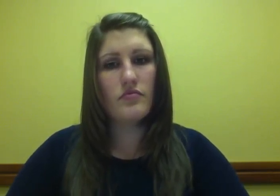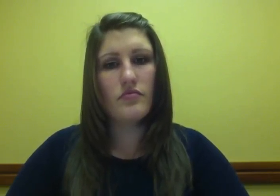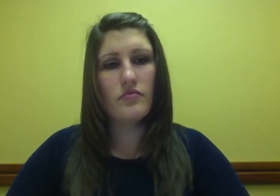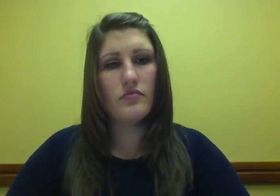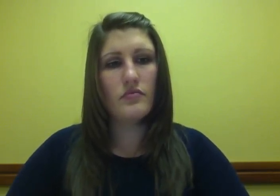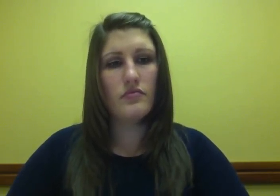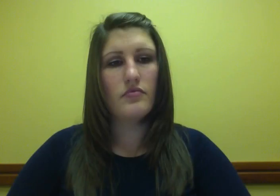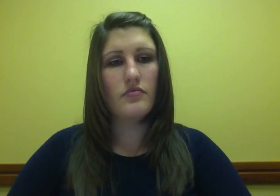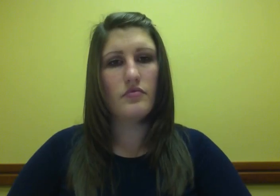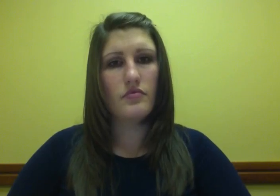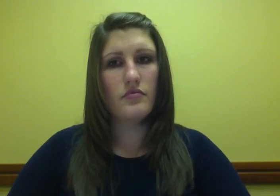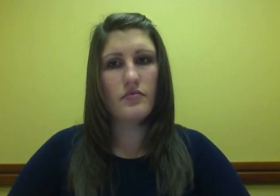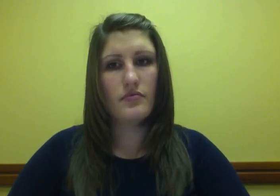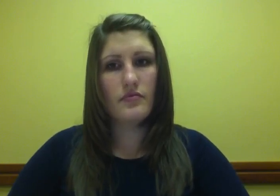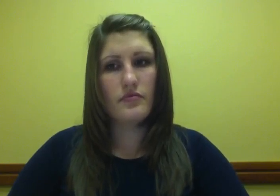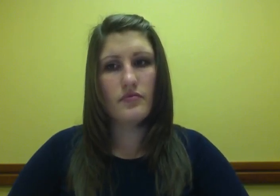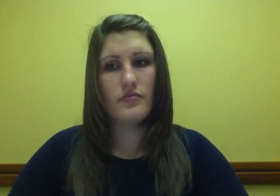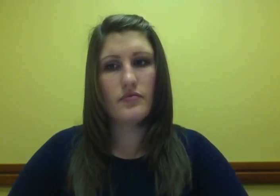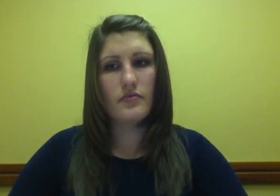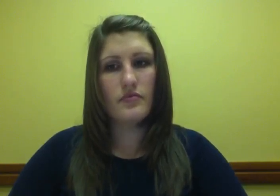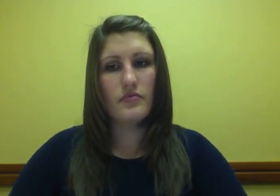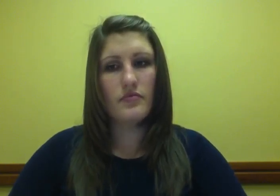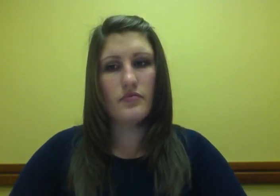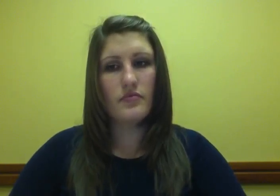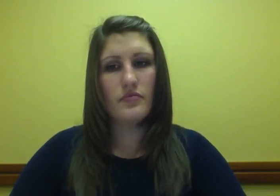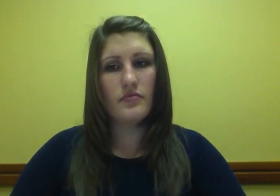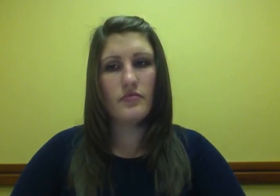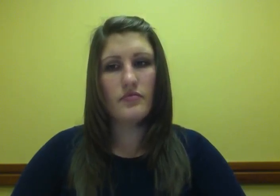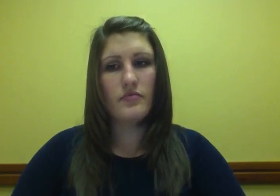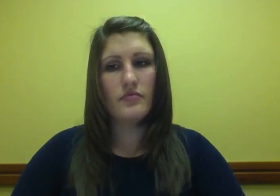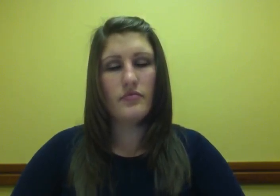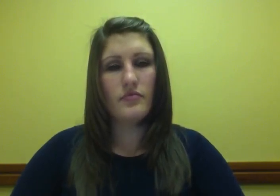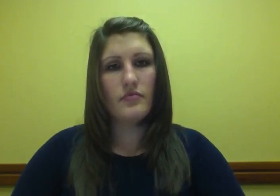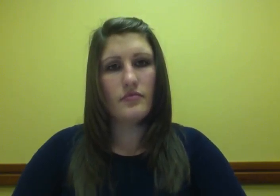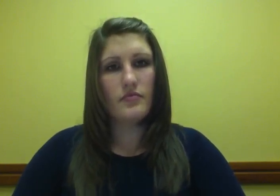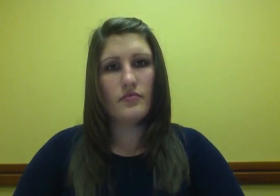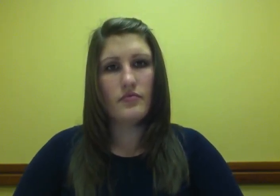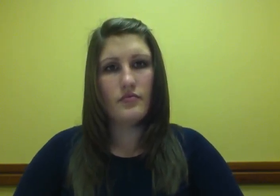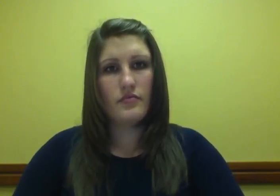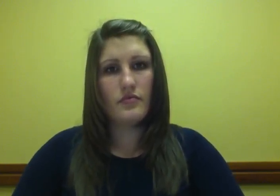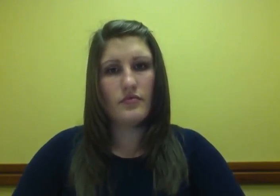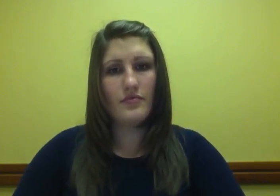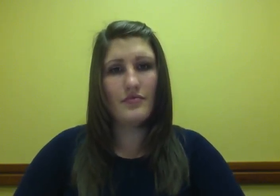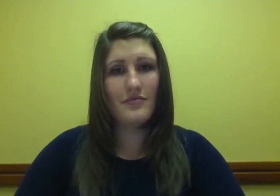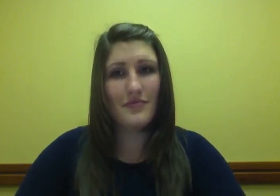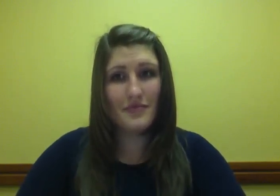Making a bracelet with 25 colors seems difficult. How did you do that?